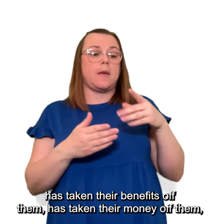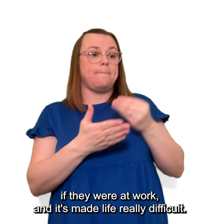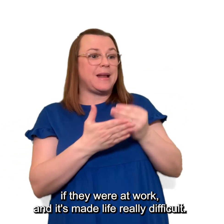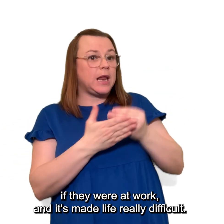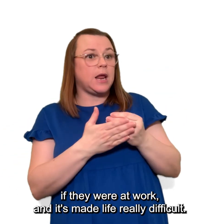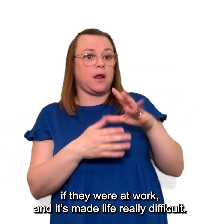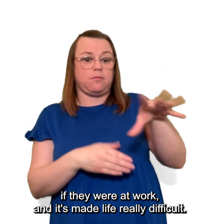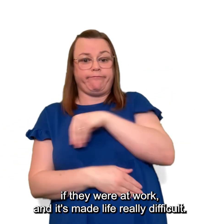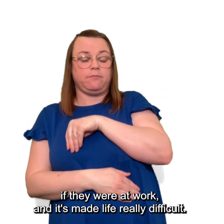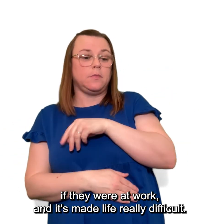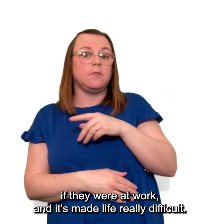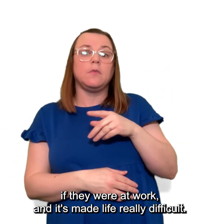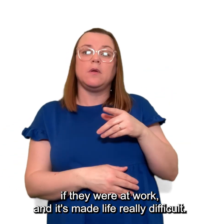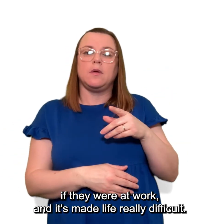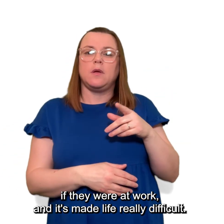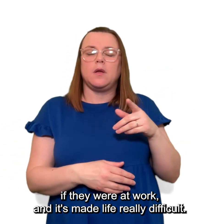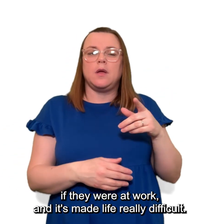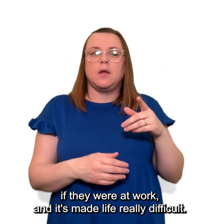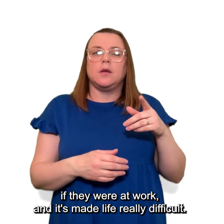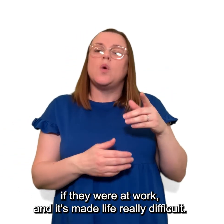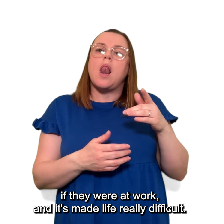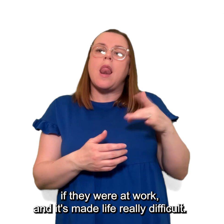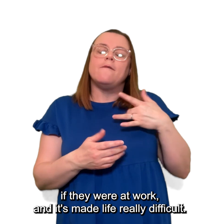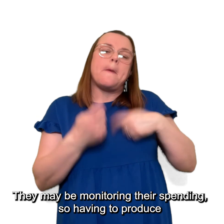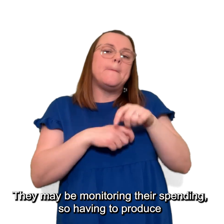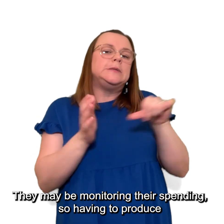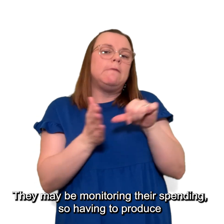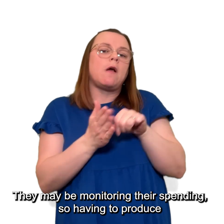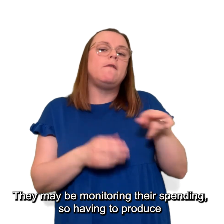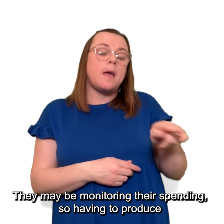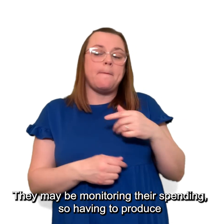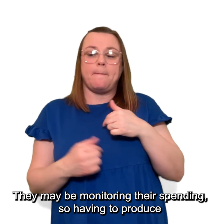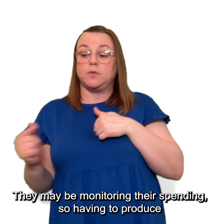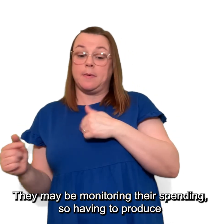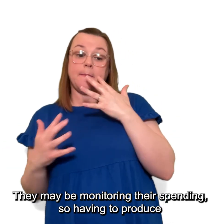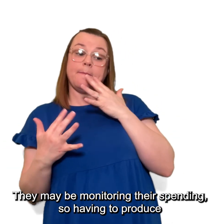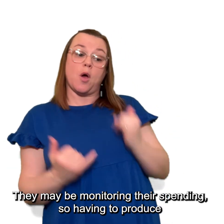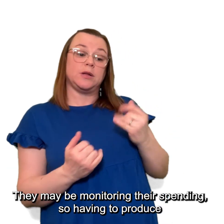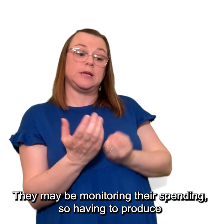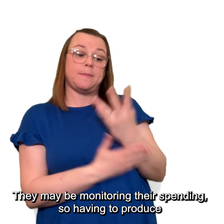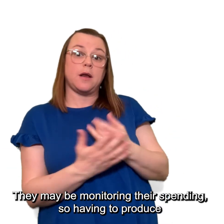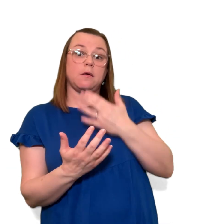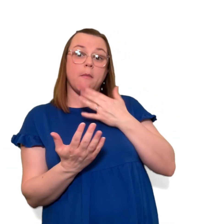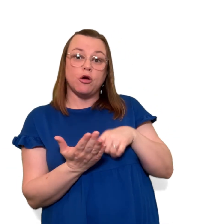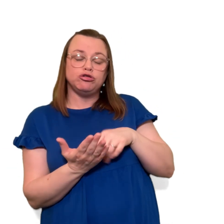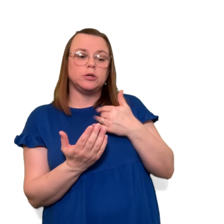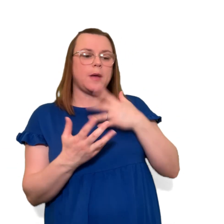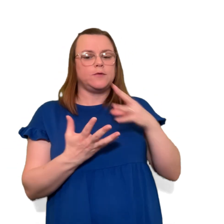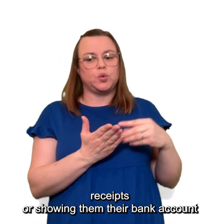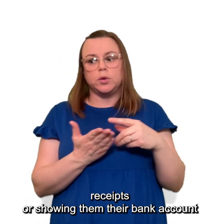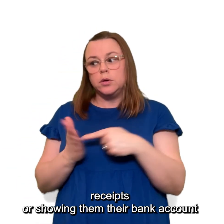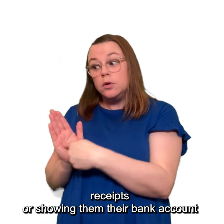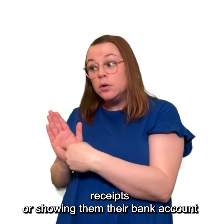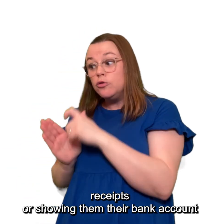off them if they're at work, and it's made life really difficult. They may be monitoring their spending, so they're having to produce kind